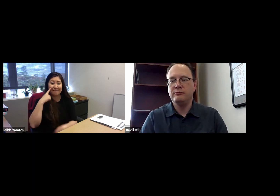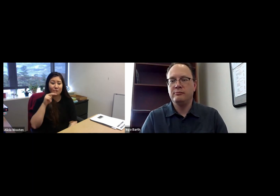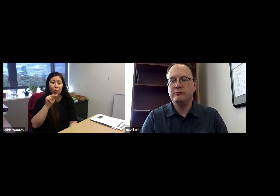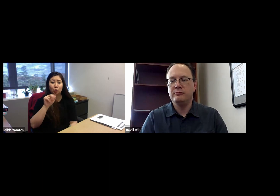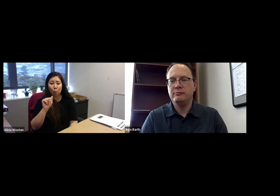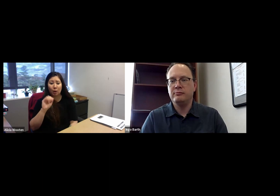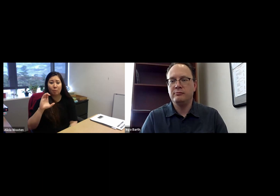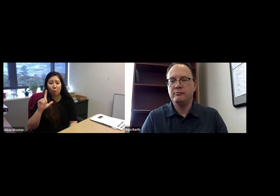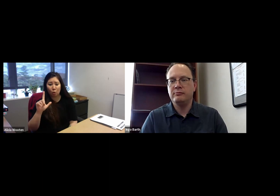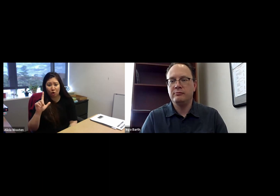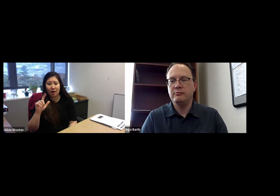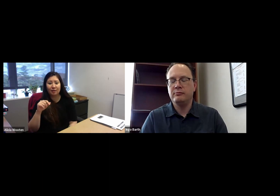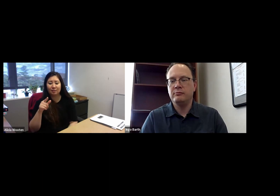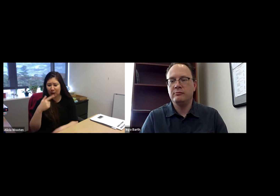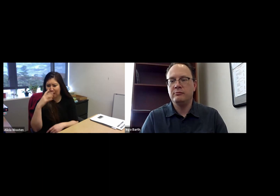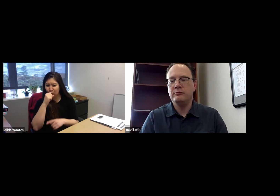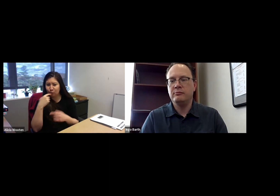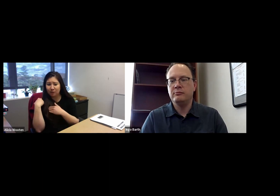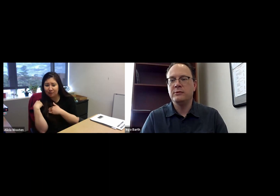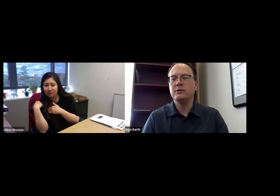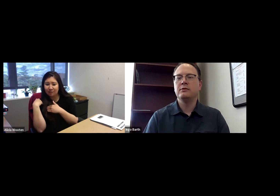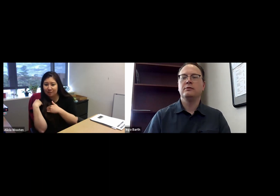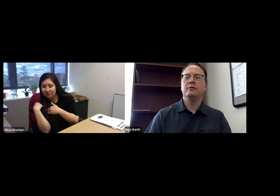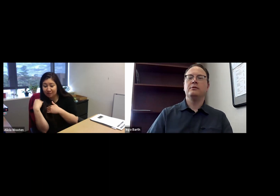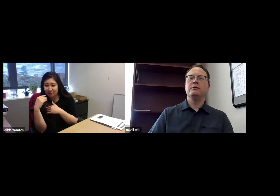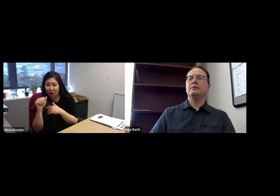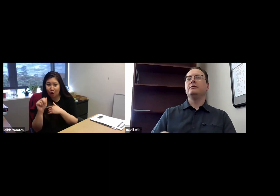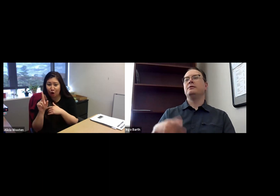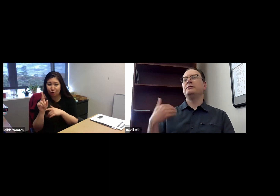I'm curious, in Germany,